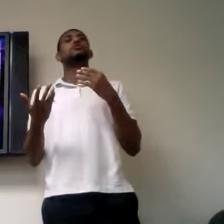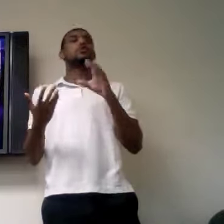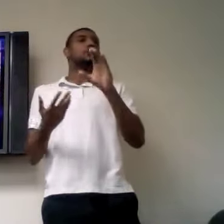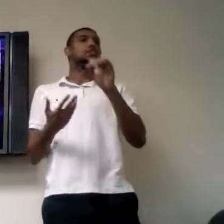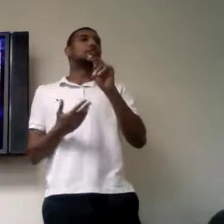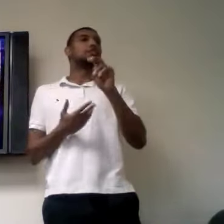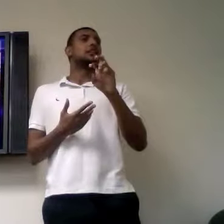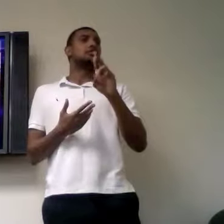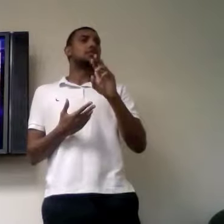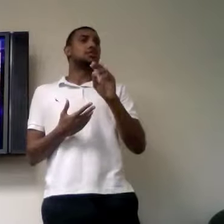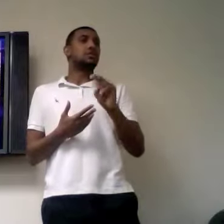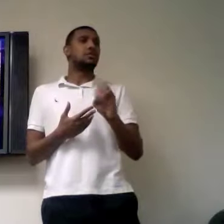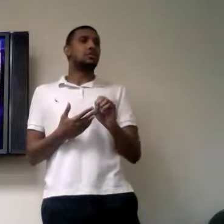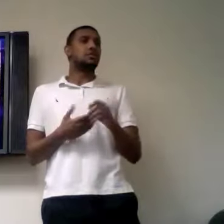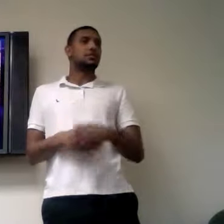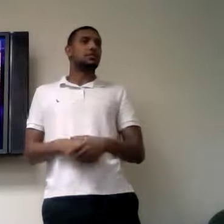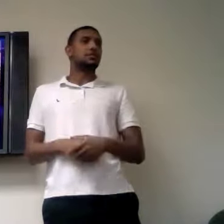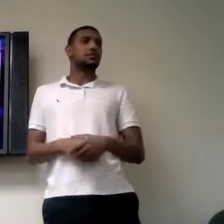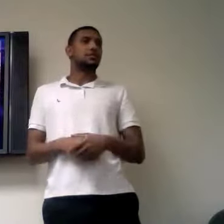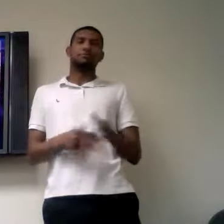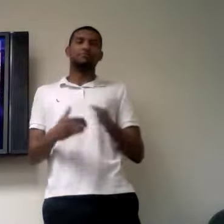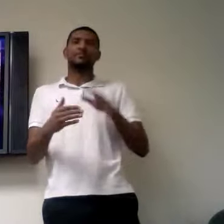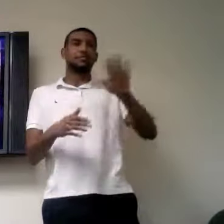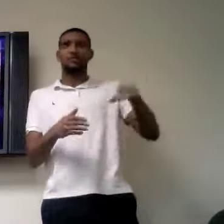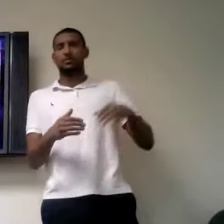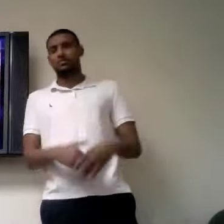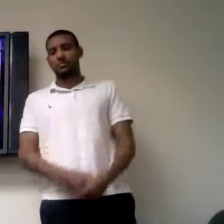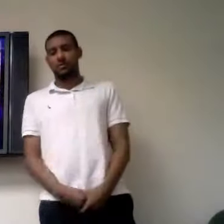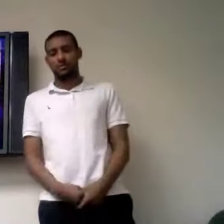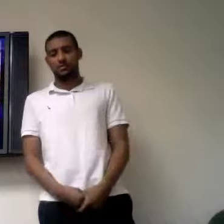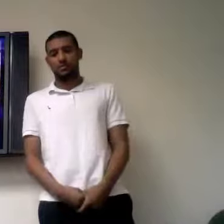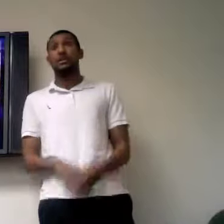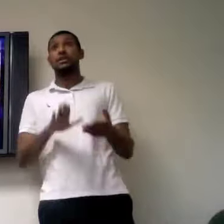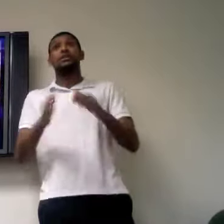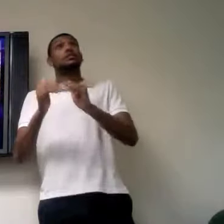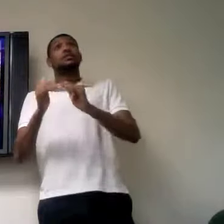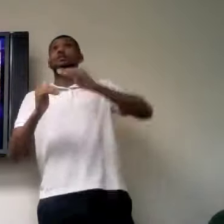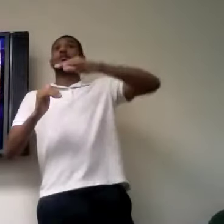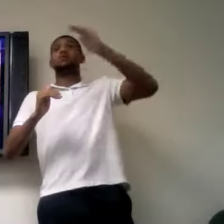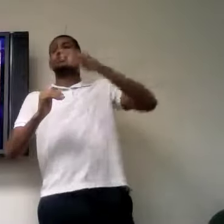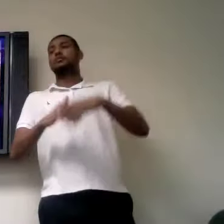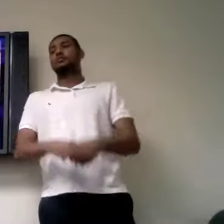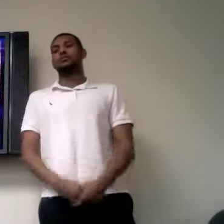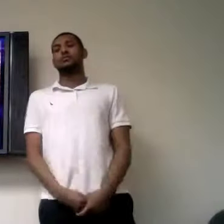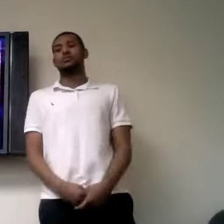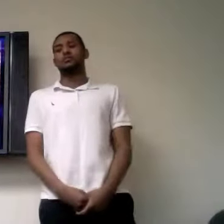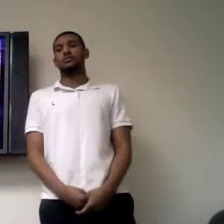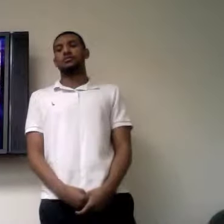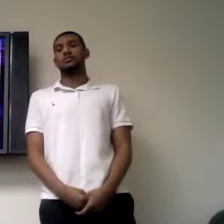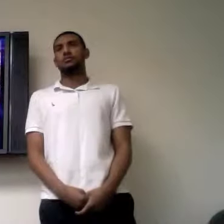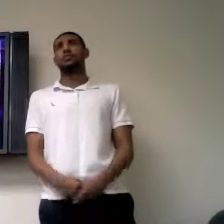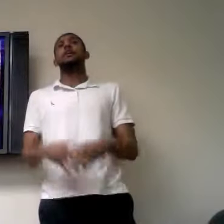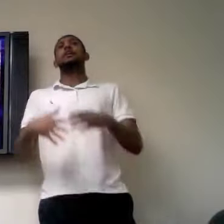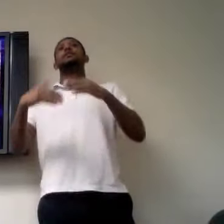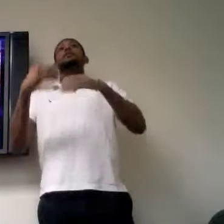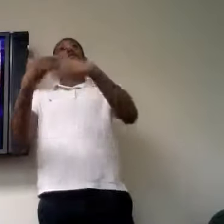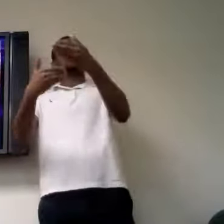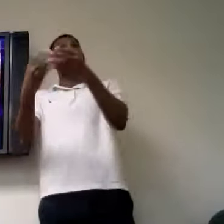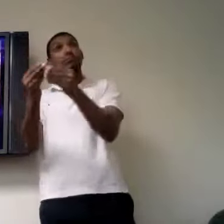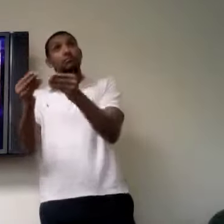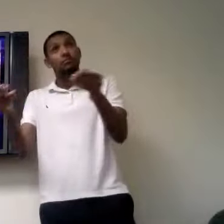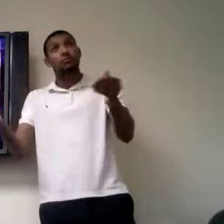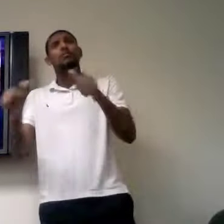of 1864, when the death rate was quite high. However, after conditions had improved,